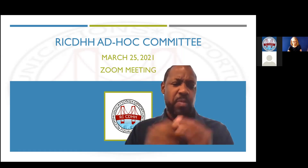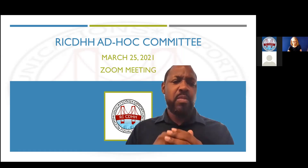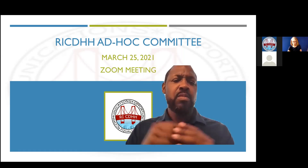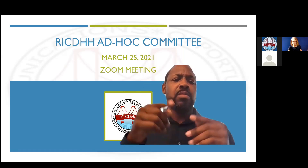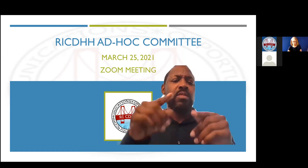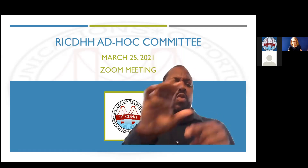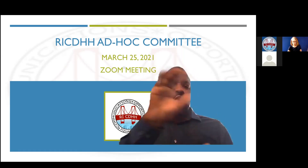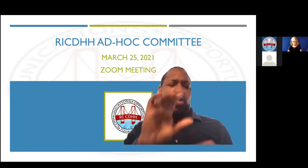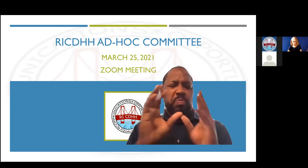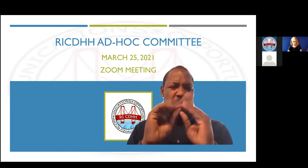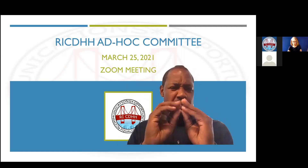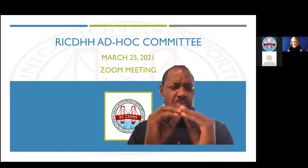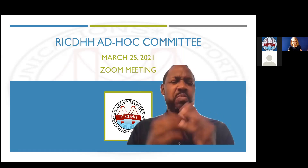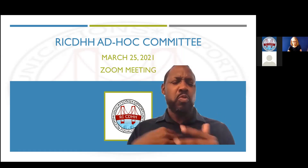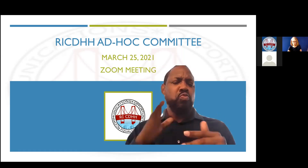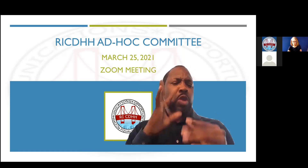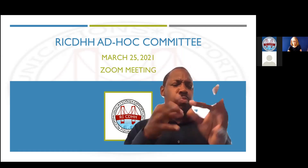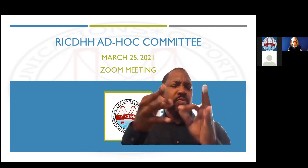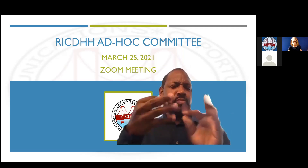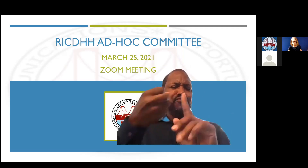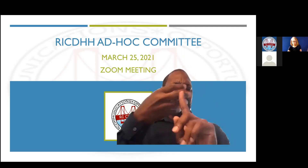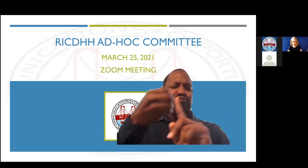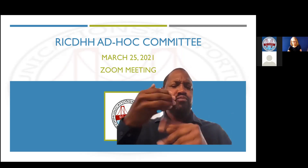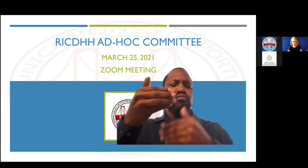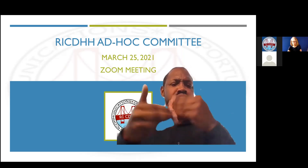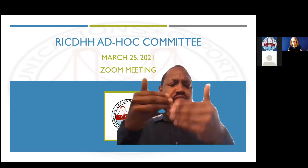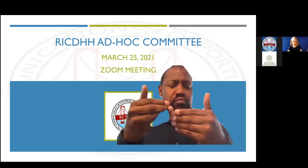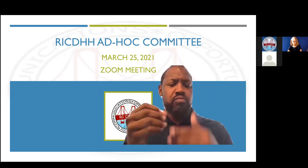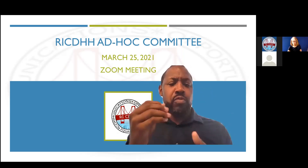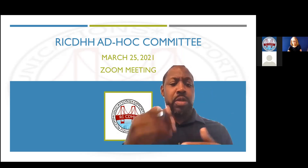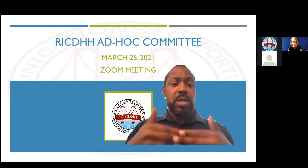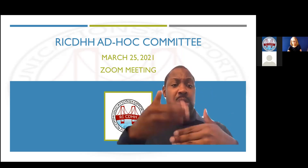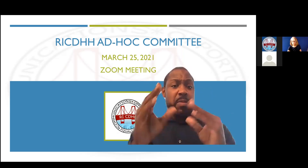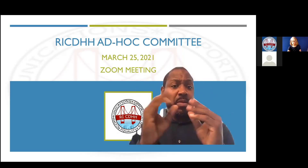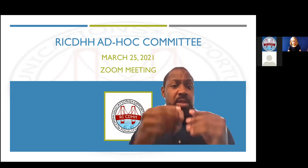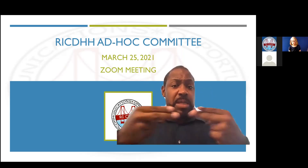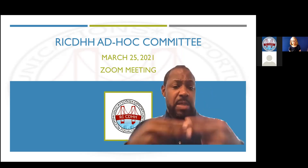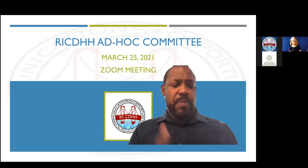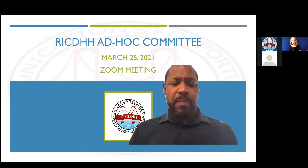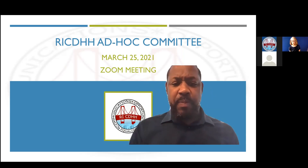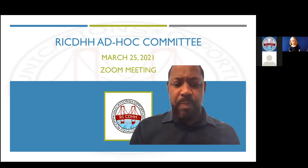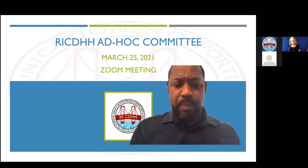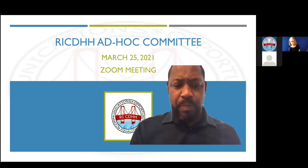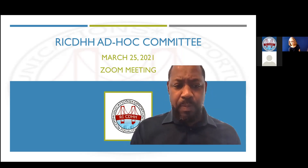It's 6:07, we're starting our meeting. This is a Zoom meeting, and I'll be explaining to you how this is going to